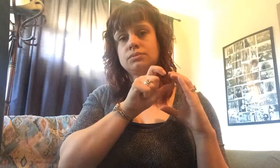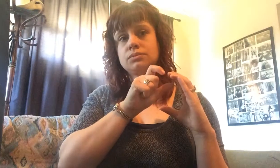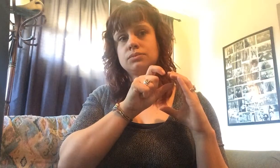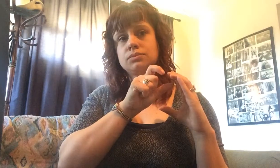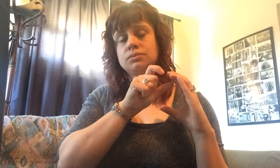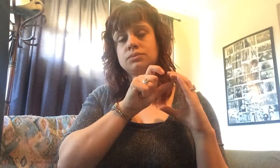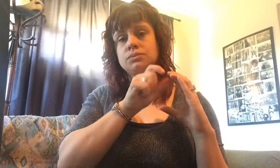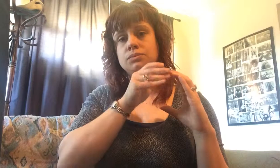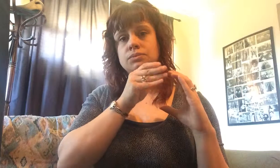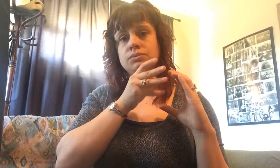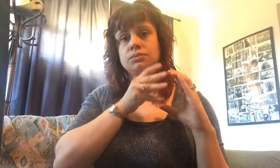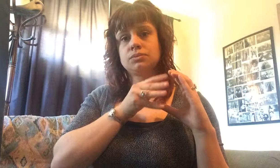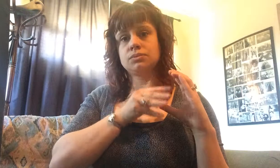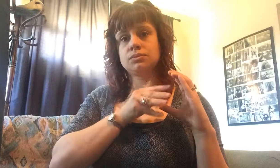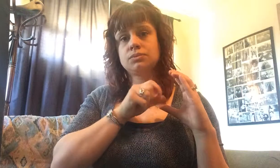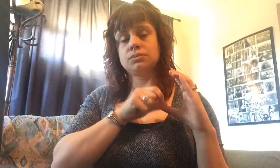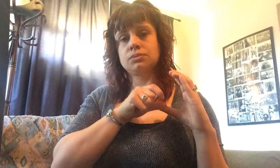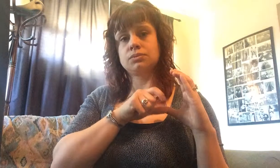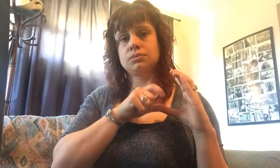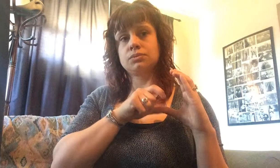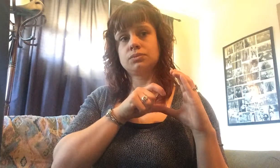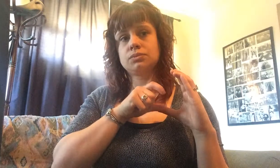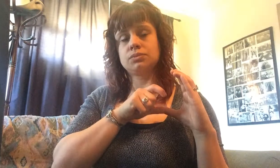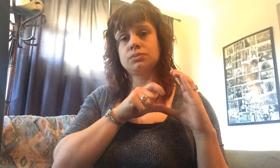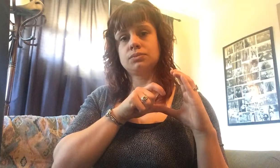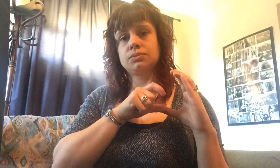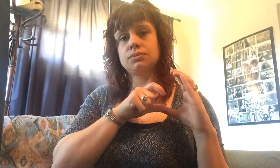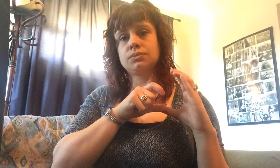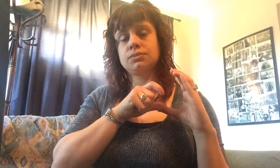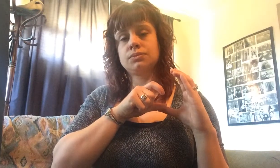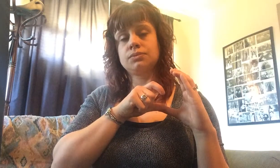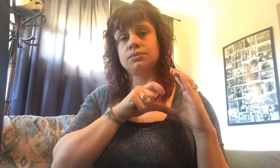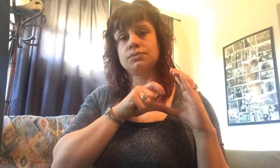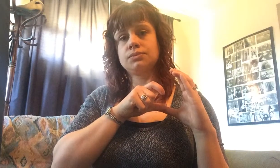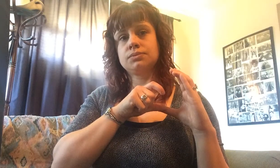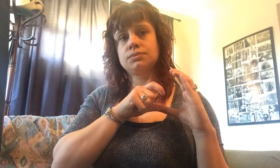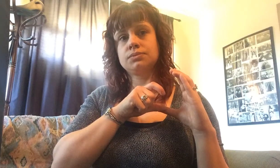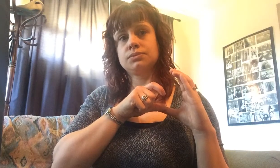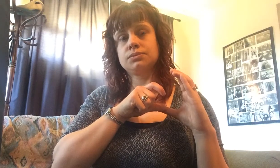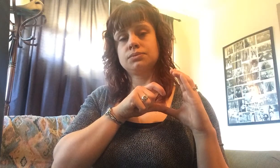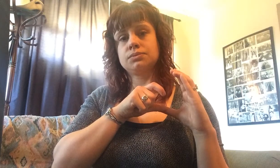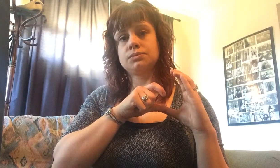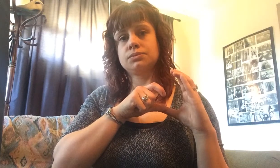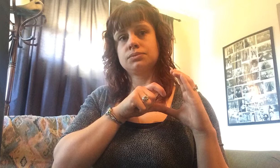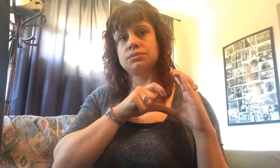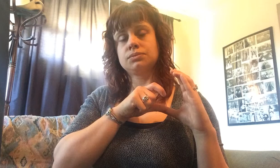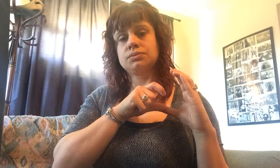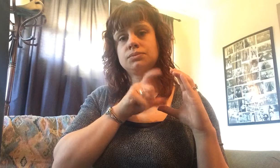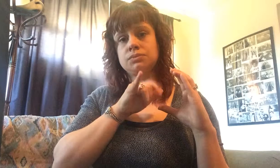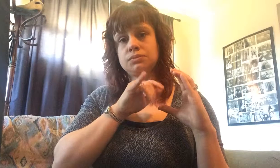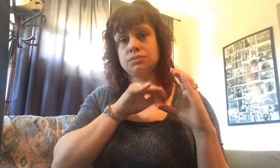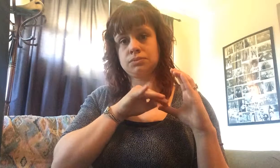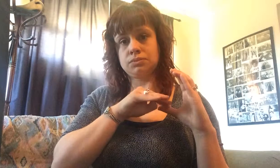is going to be transferred to the right ventricle From the right ventricle, it is going to be transferred